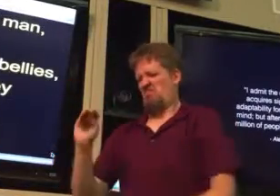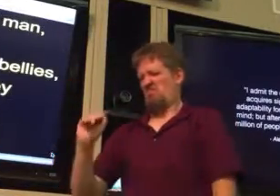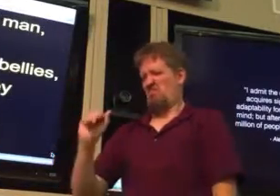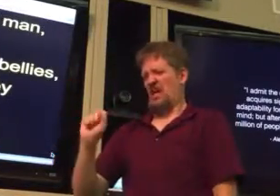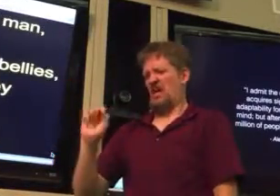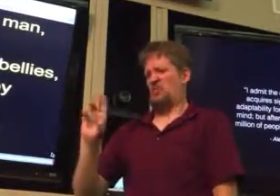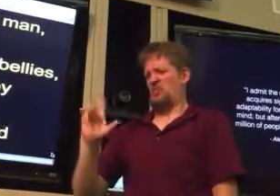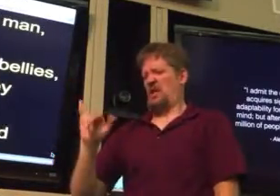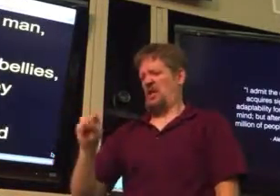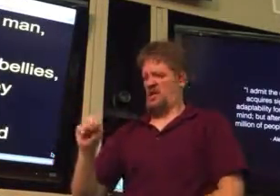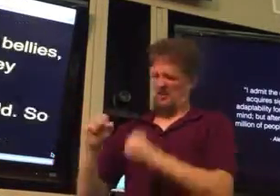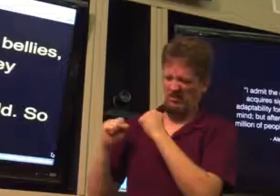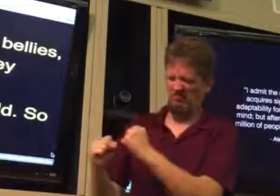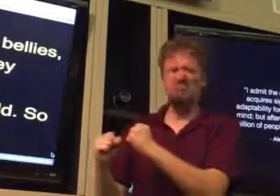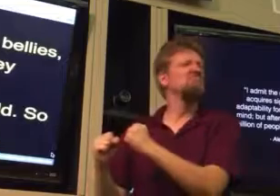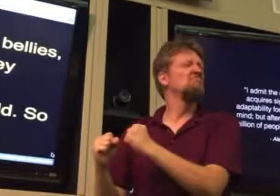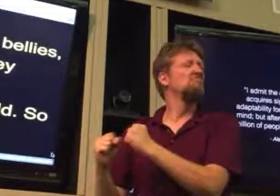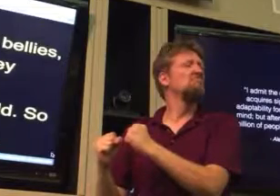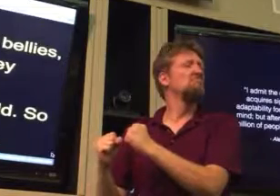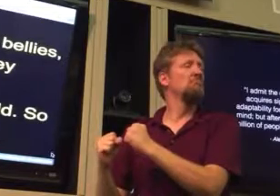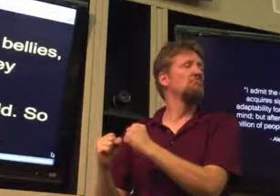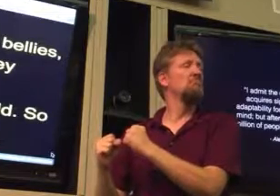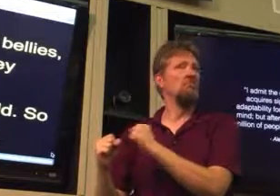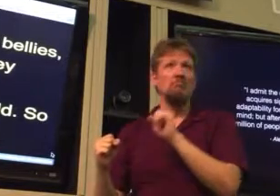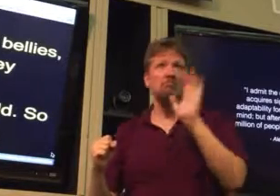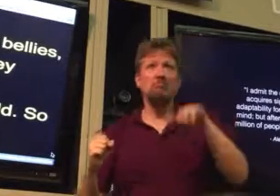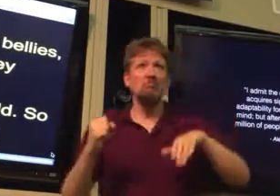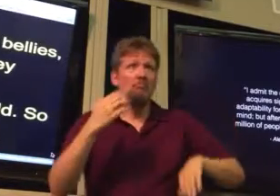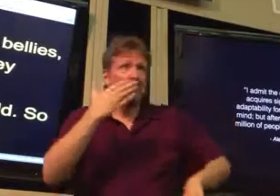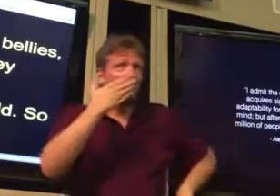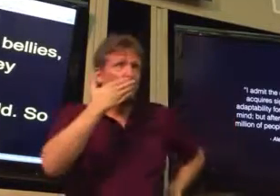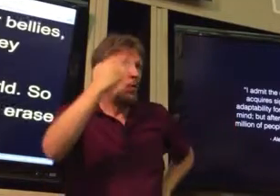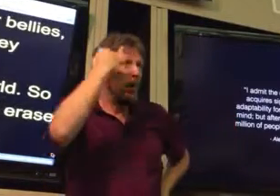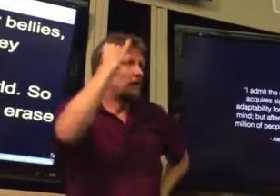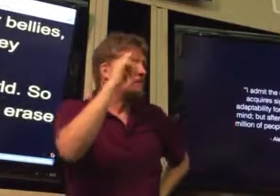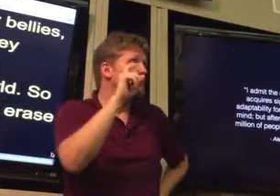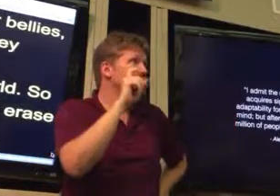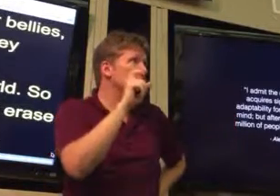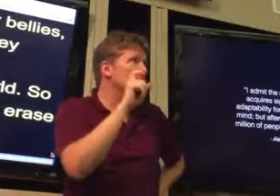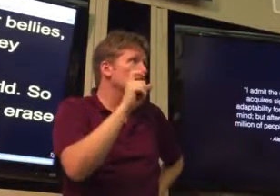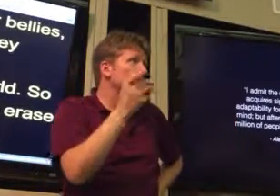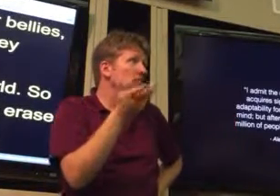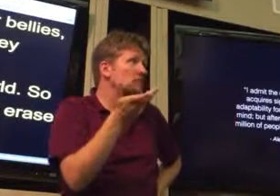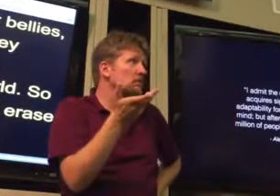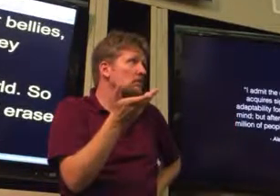the woman's femininity and to make them more macho. Is that a good idea?